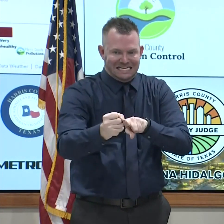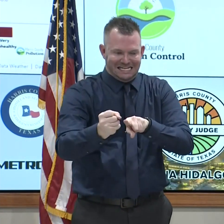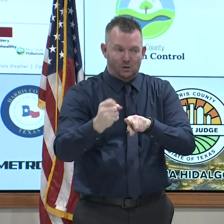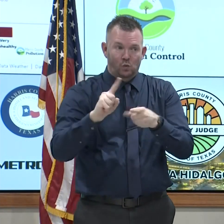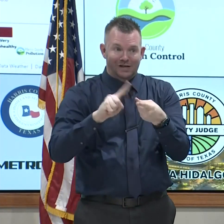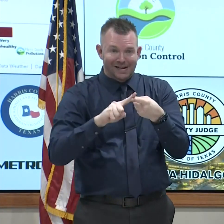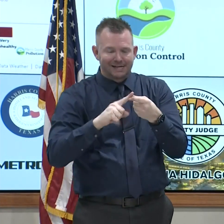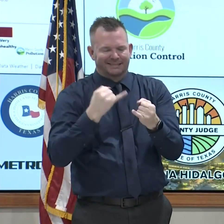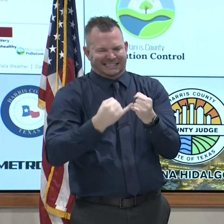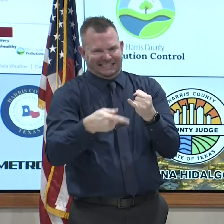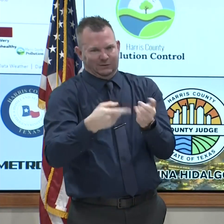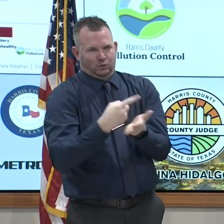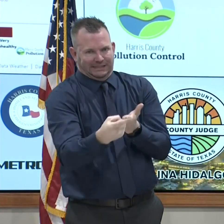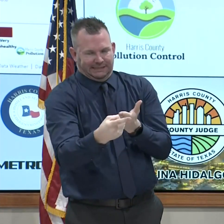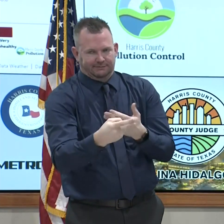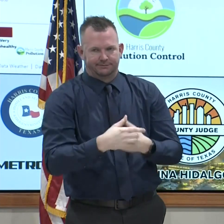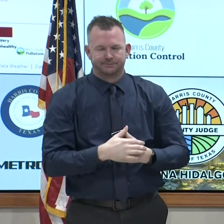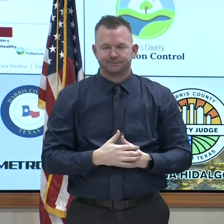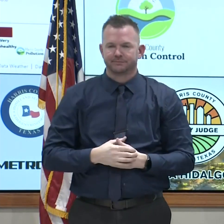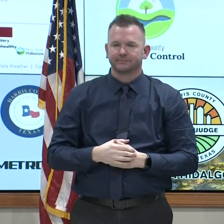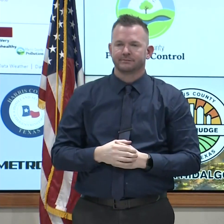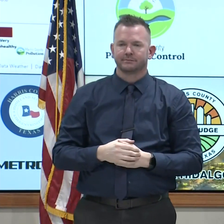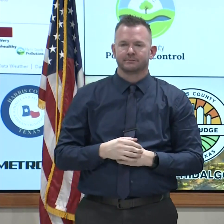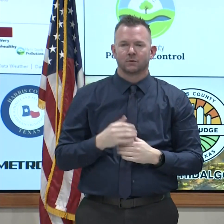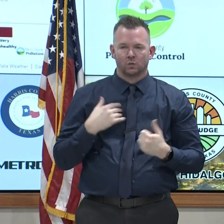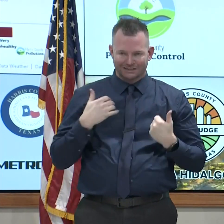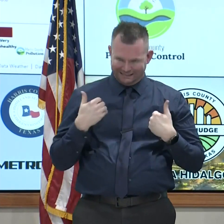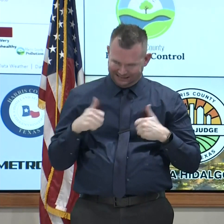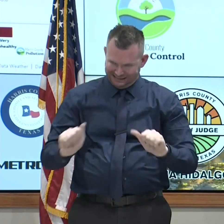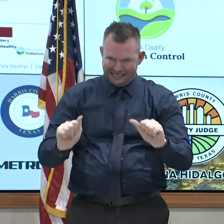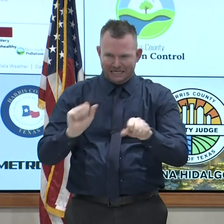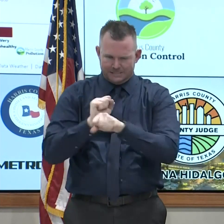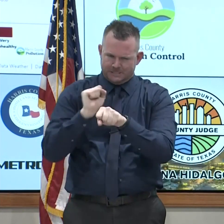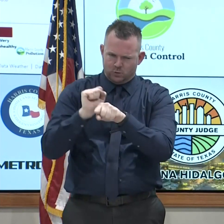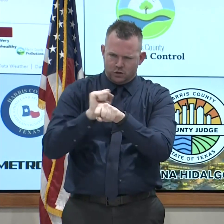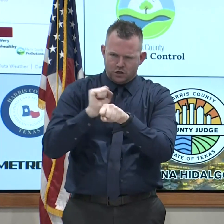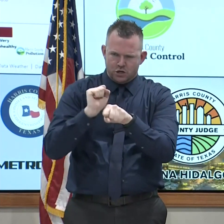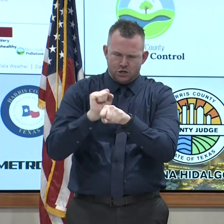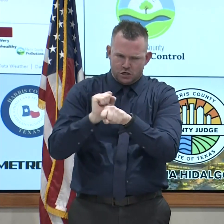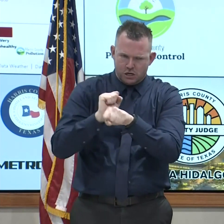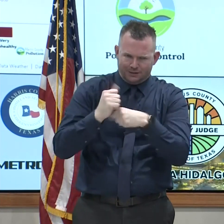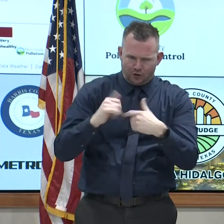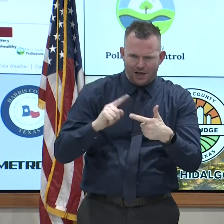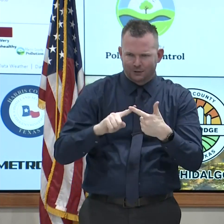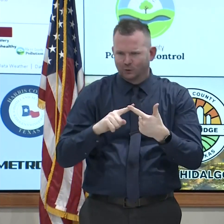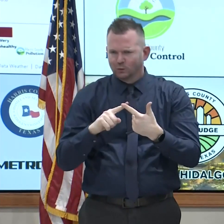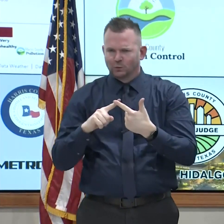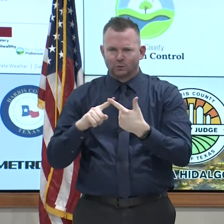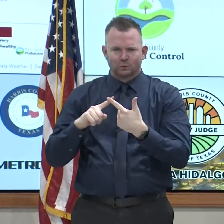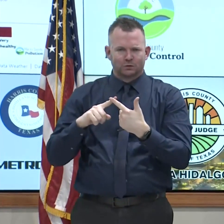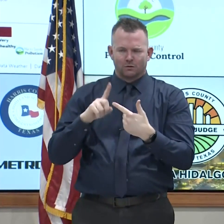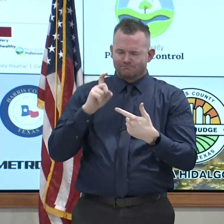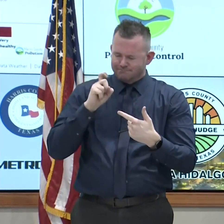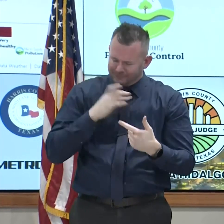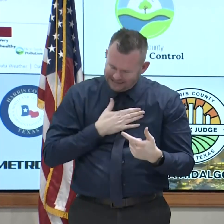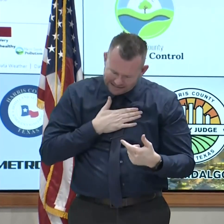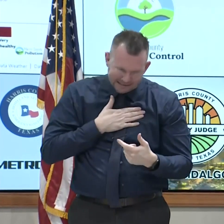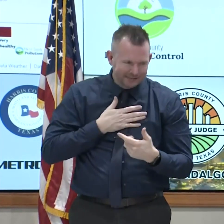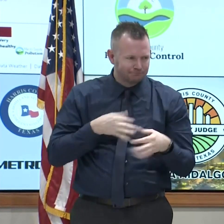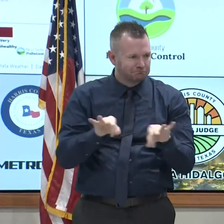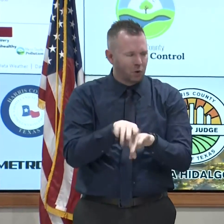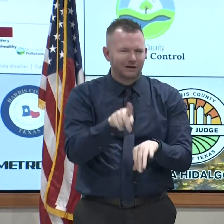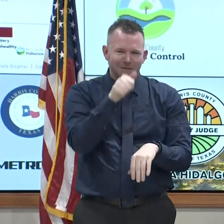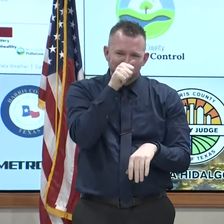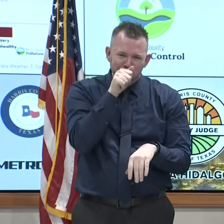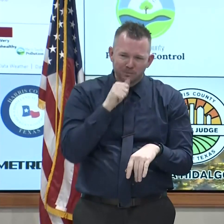we continue to work efficiently. The bottom line is we have to be patient. We have to remember that, as we've known